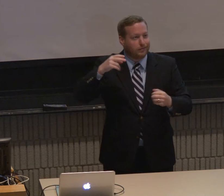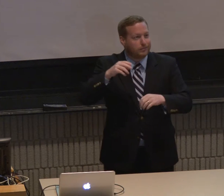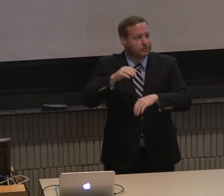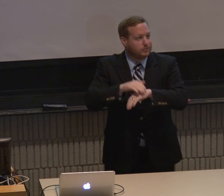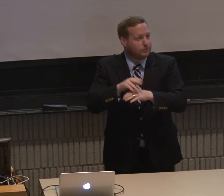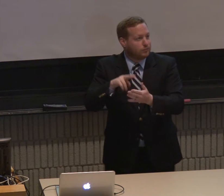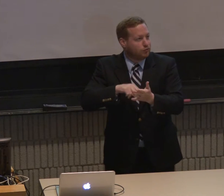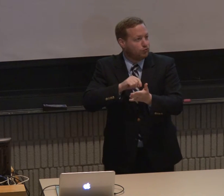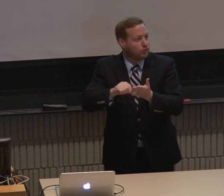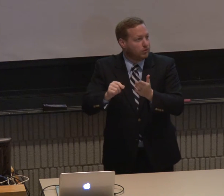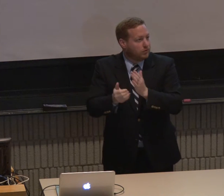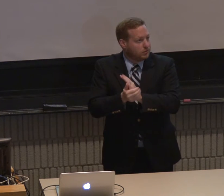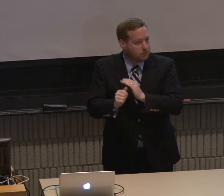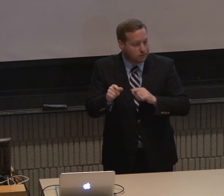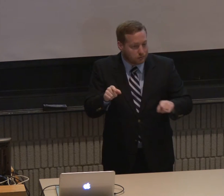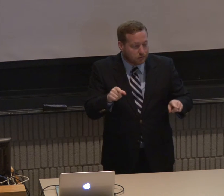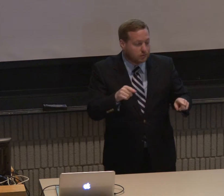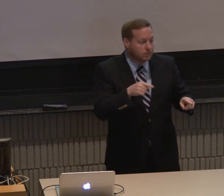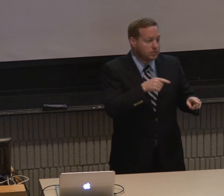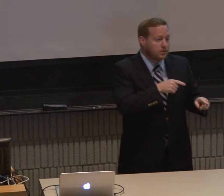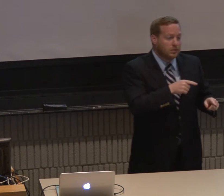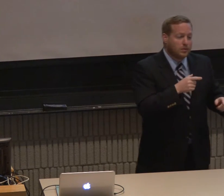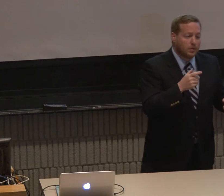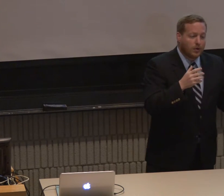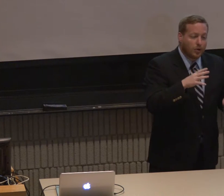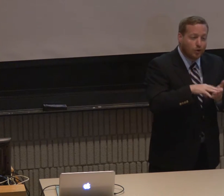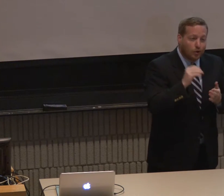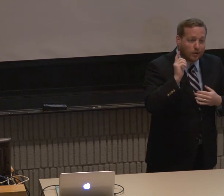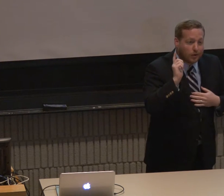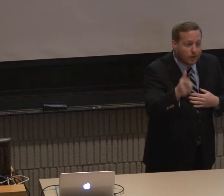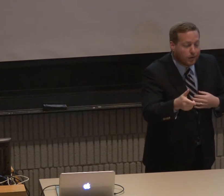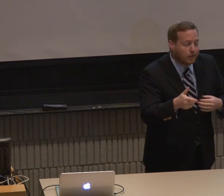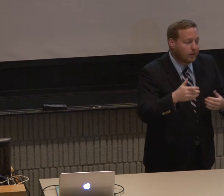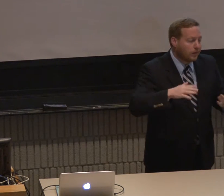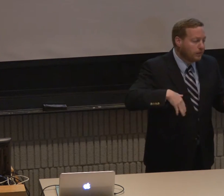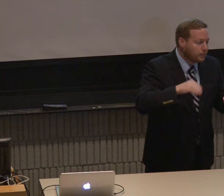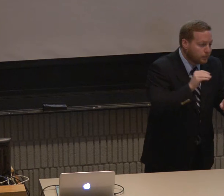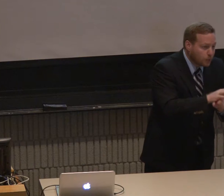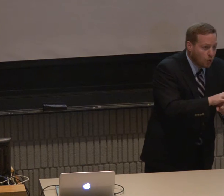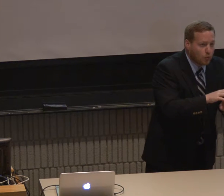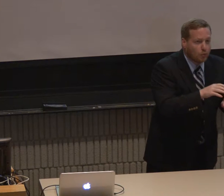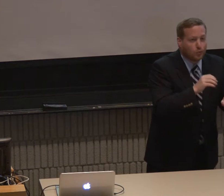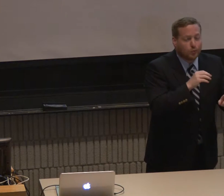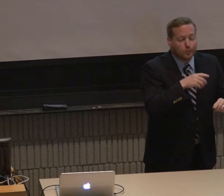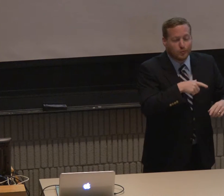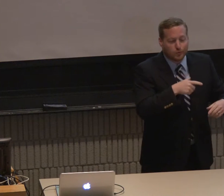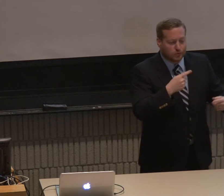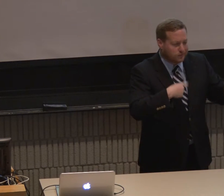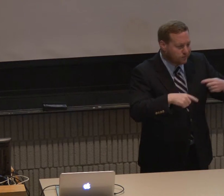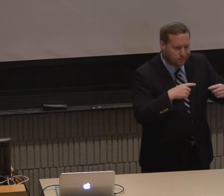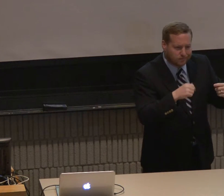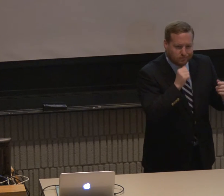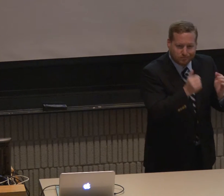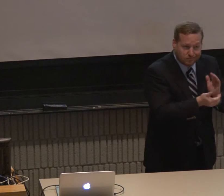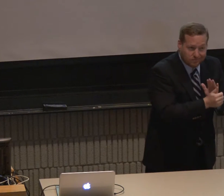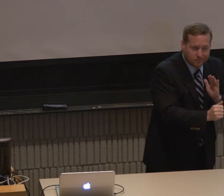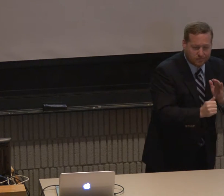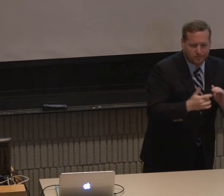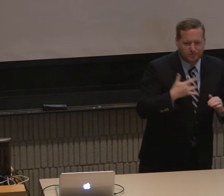written English. And what they found is that a high fluency in ASL typically does indicate the ability